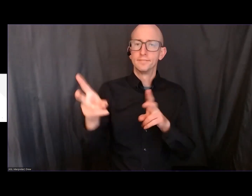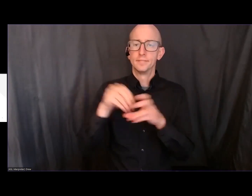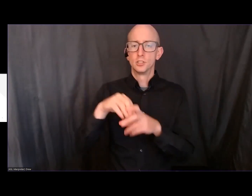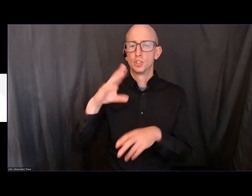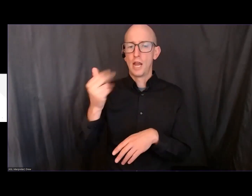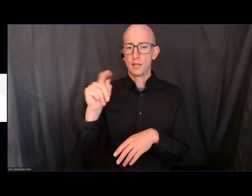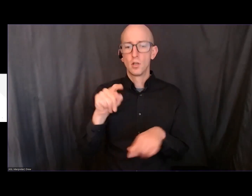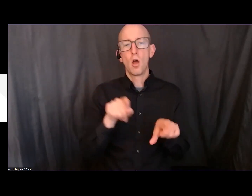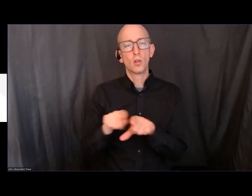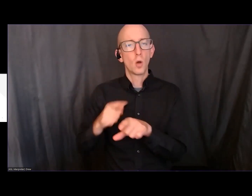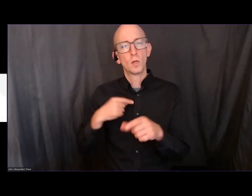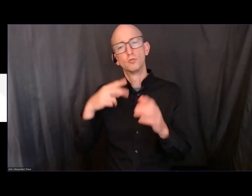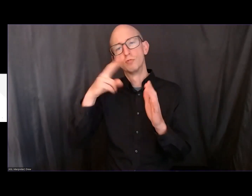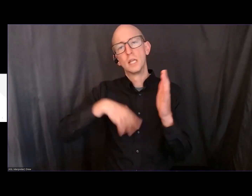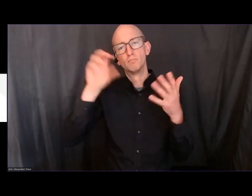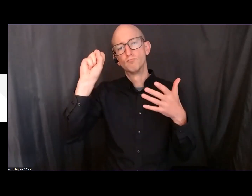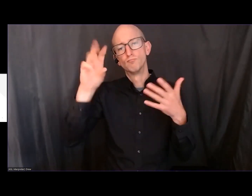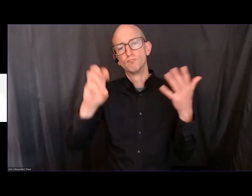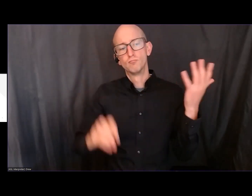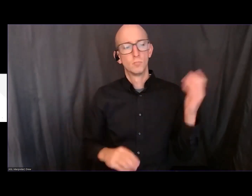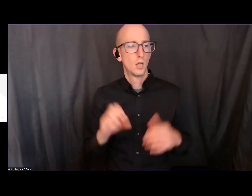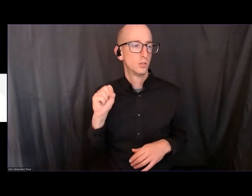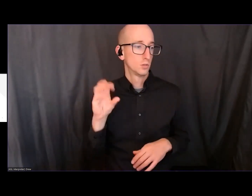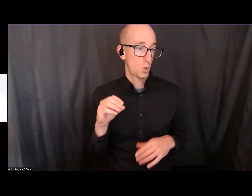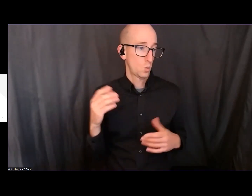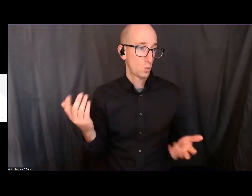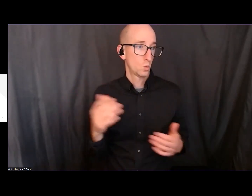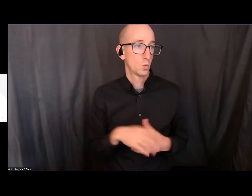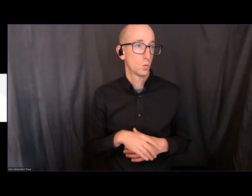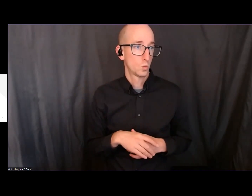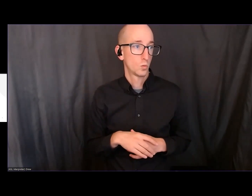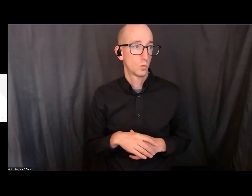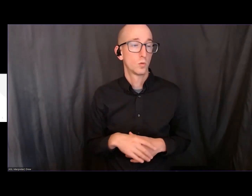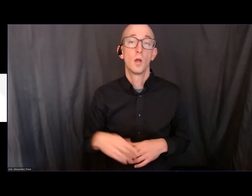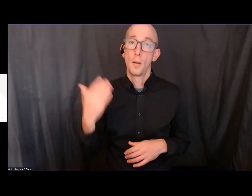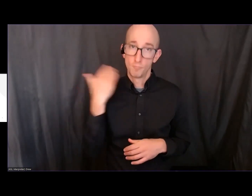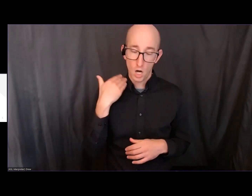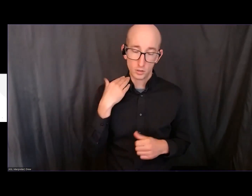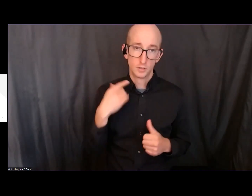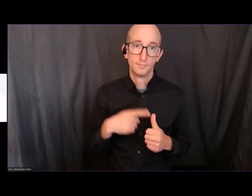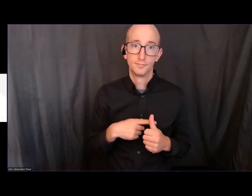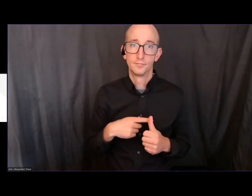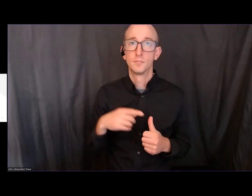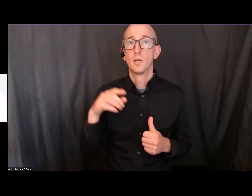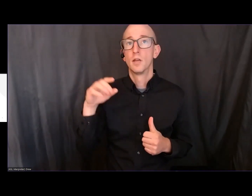loud. And so it is Brockton,